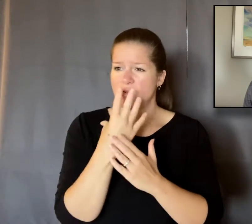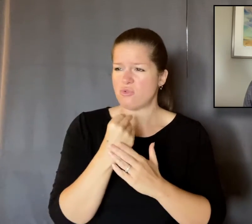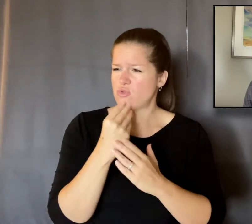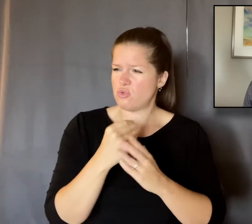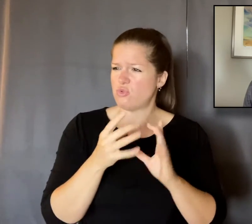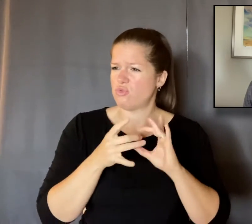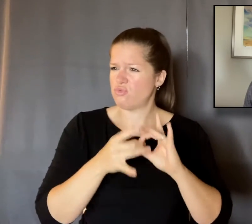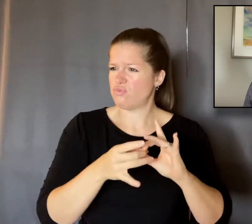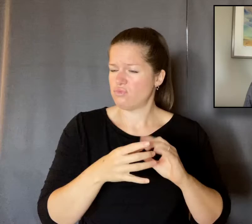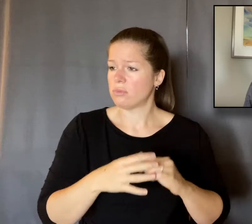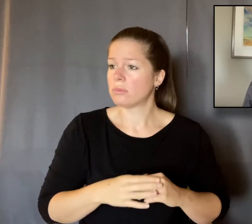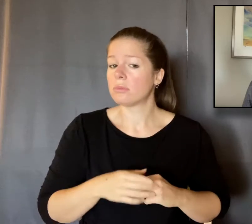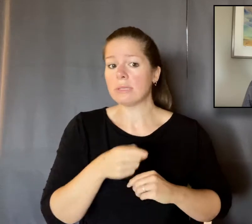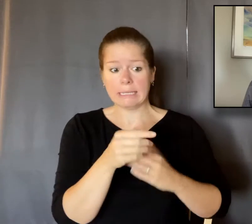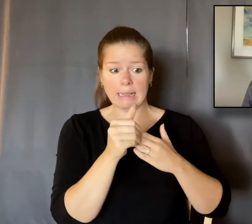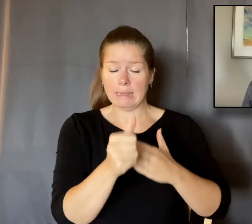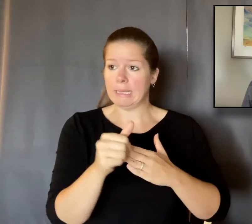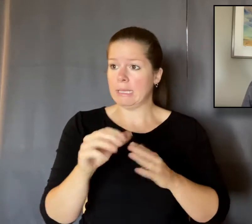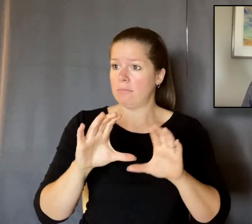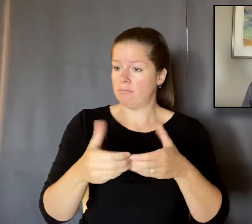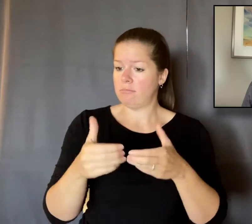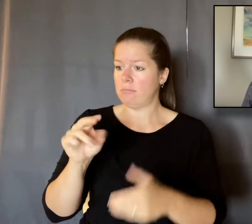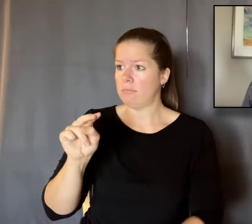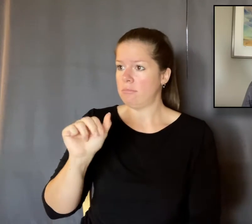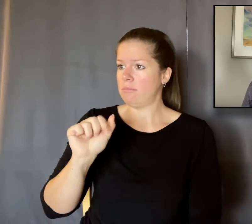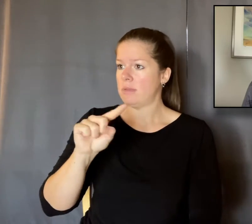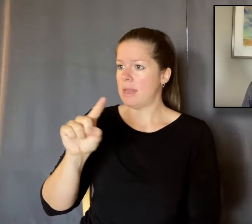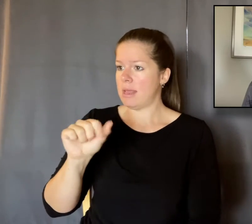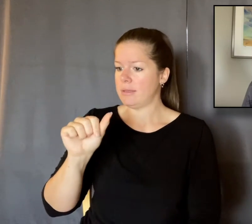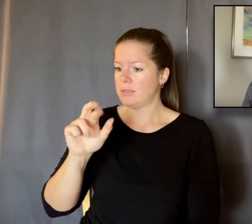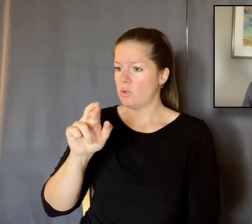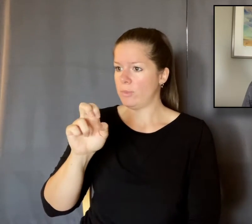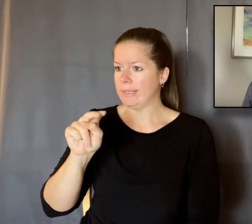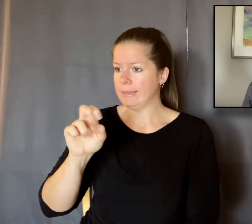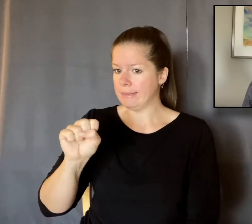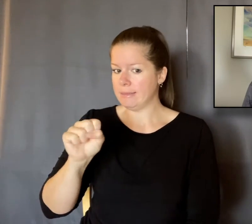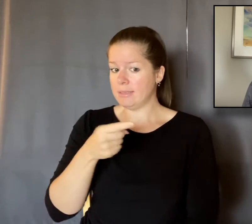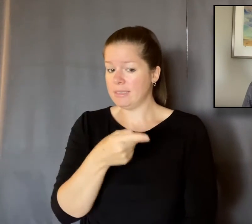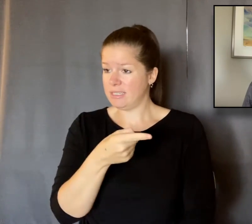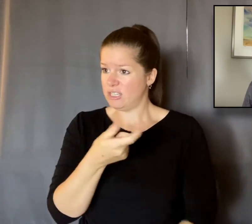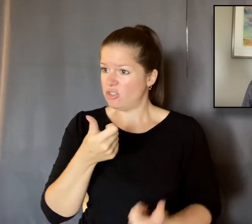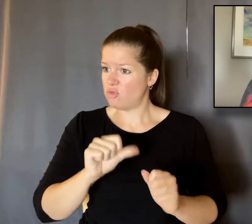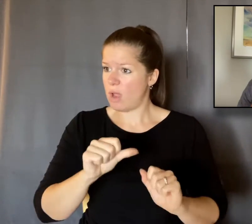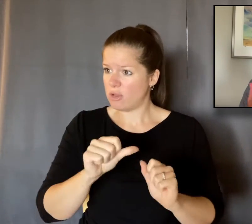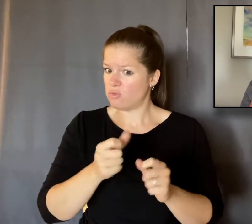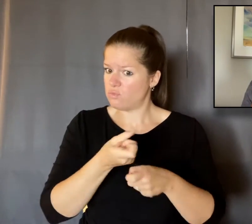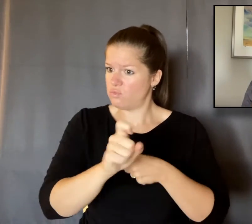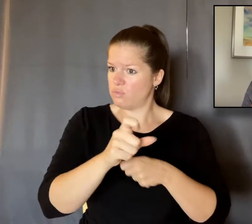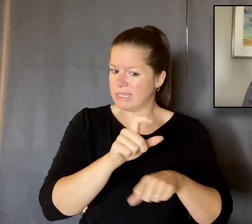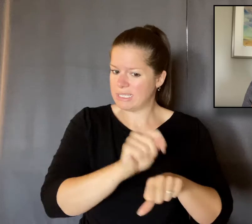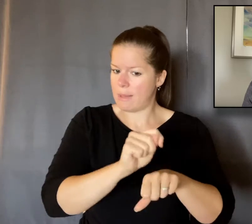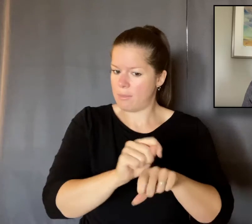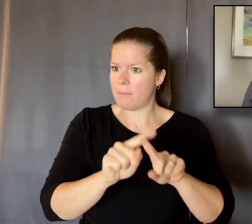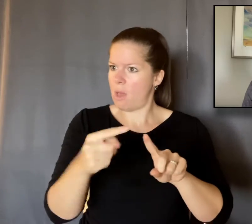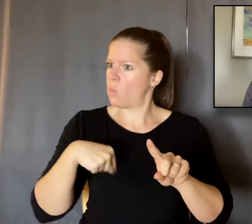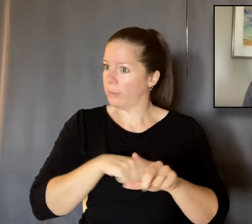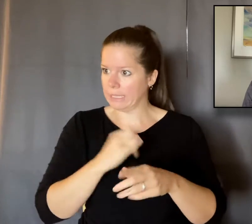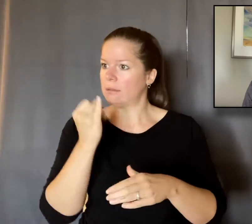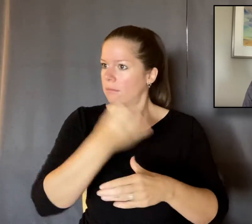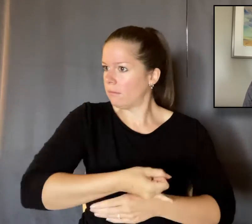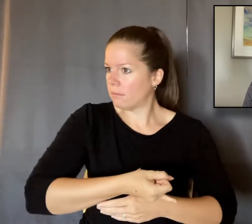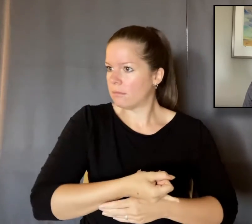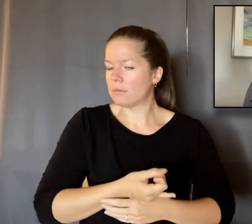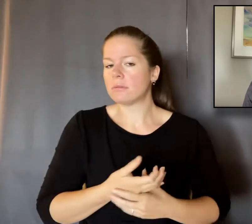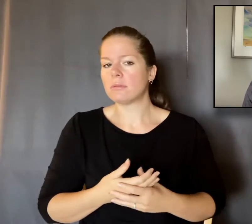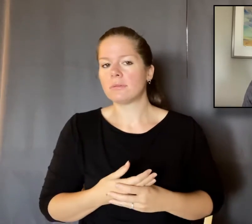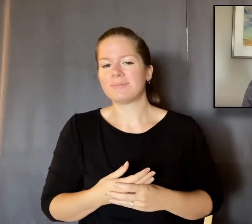of the sect of the Nazarenes. He even tried to profane the temple, but we seized him. So he goes on to accuse him. Of course,